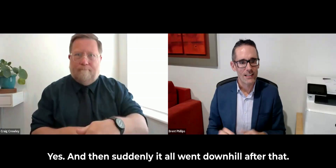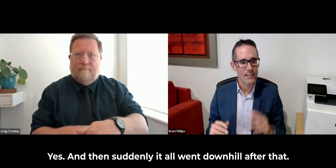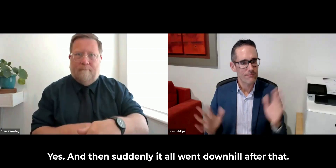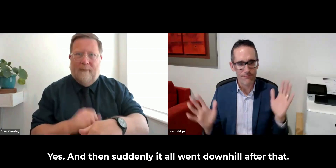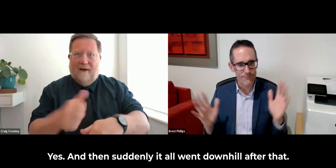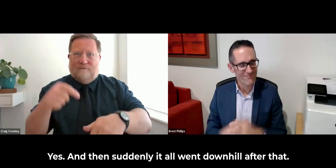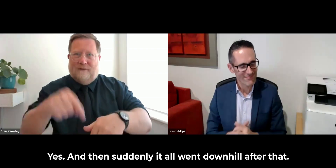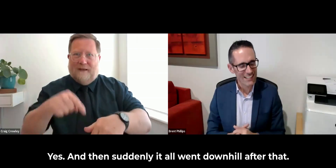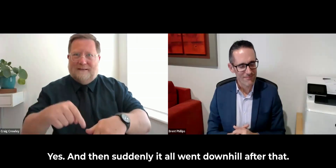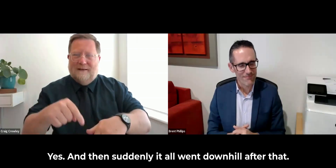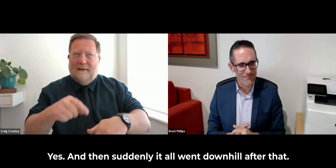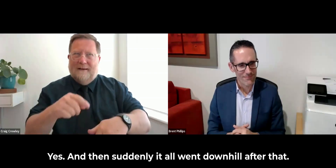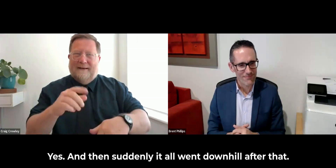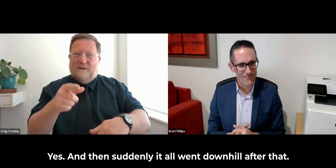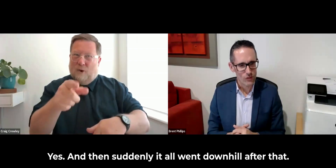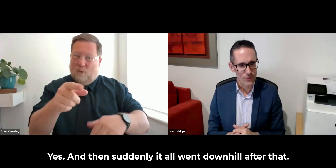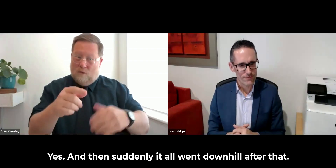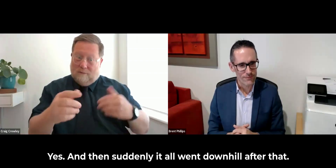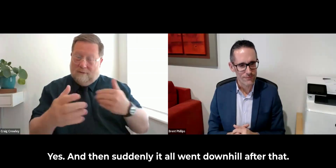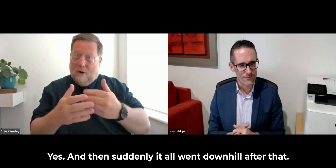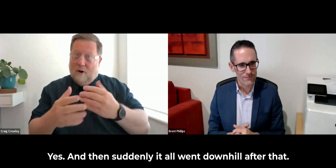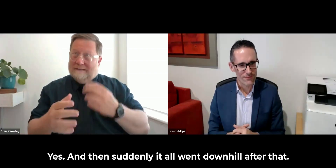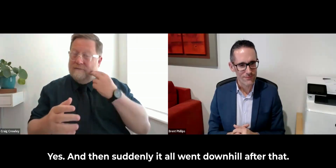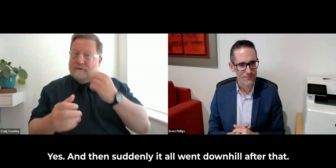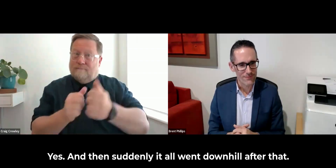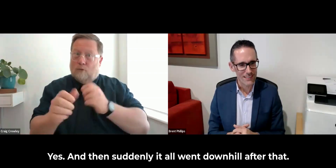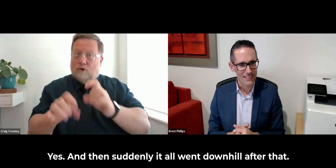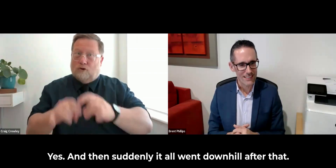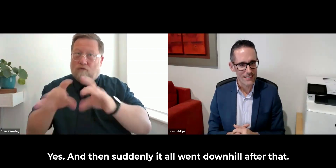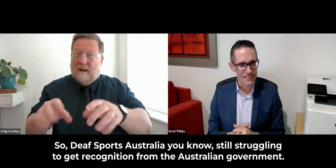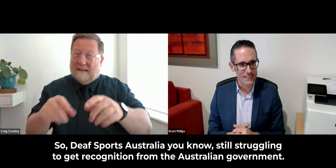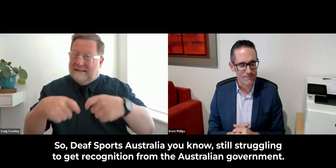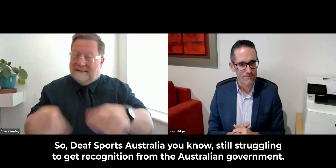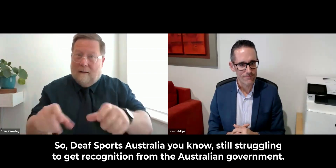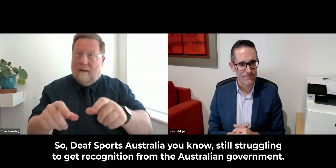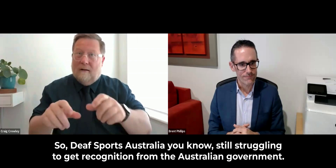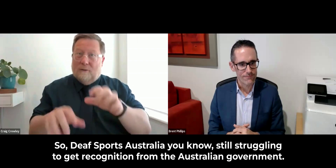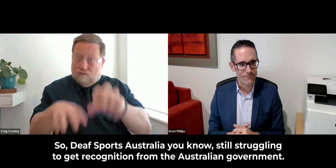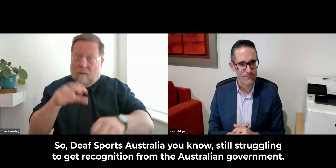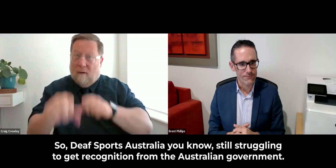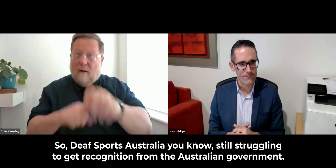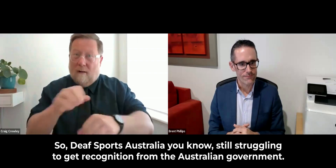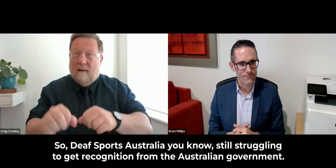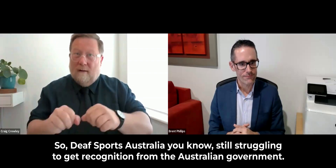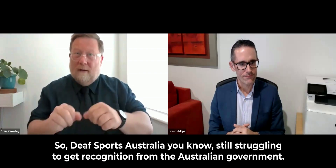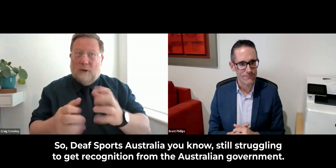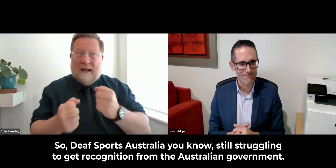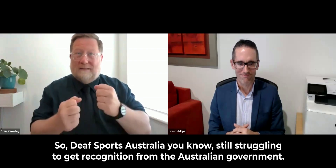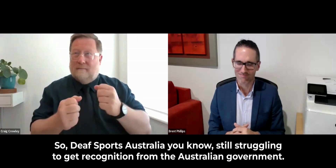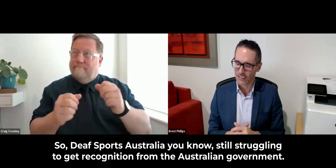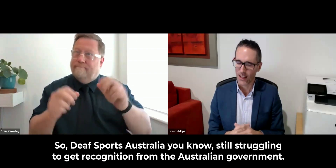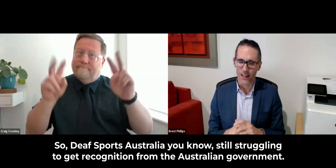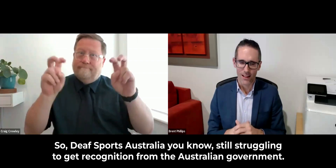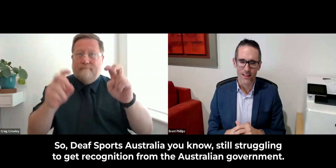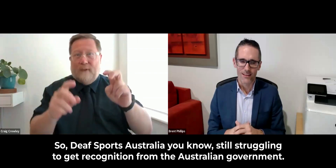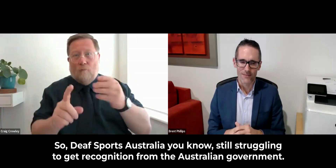then suddenly it all went downhill after that. So Deaf Sports Australia, you know,